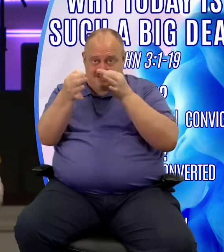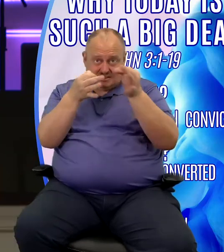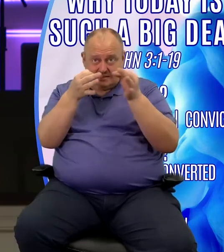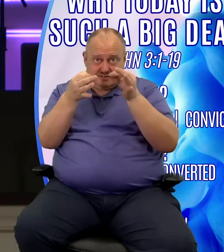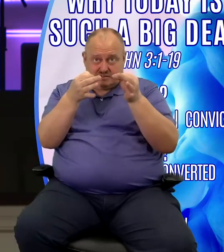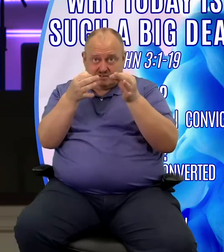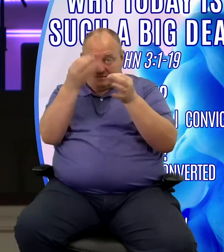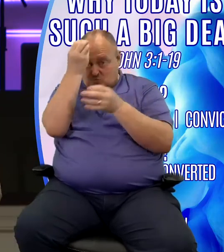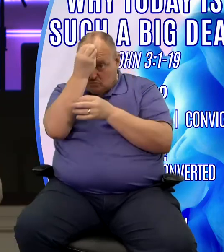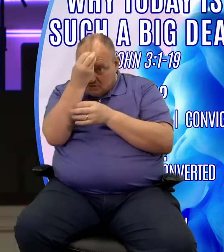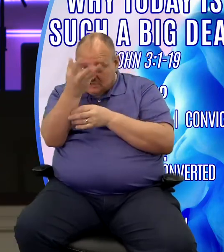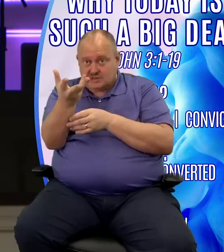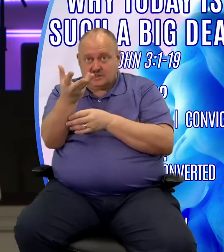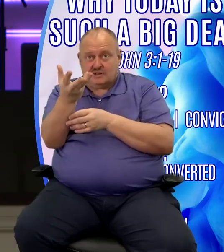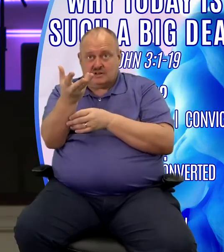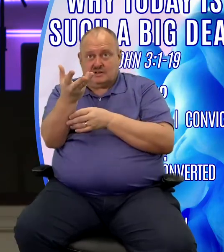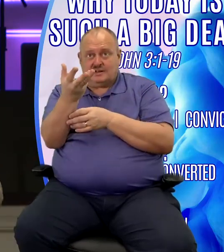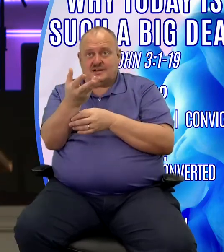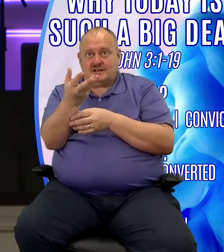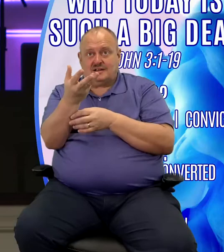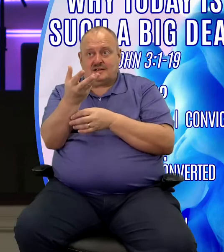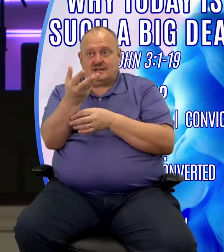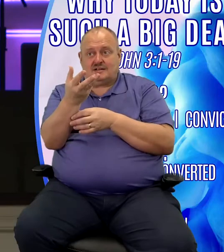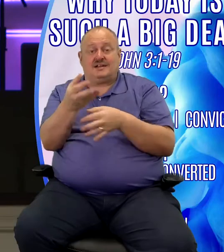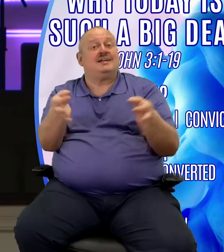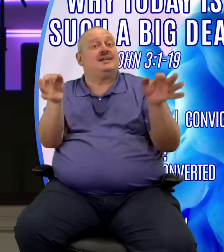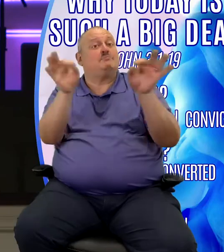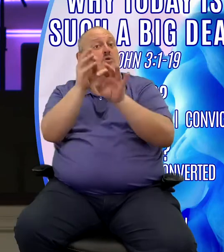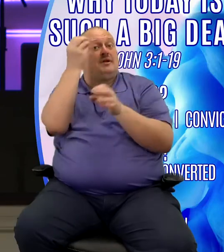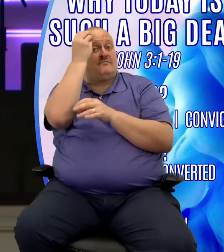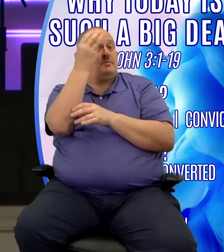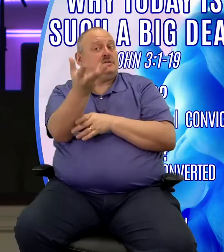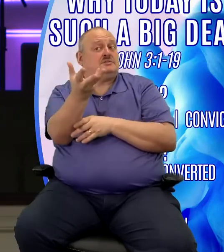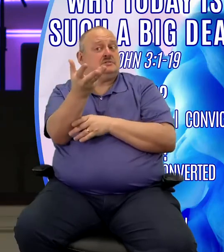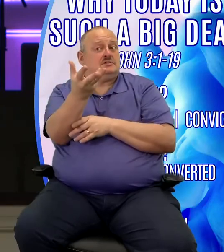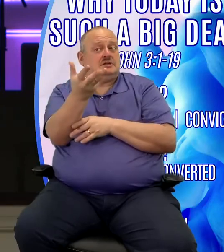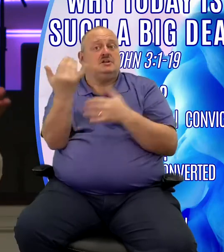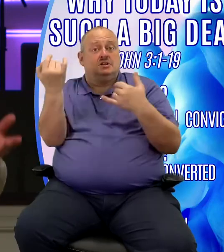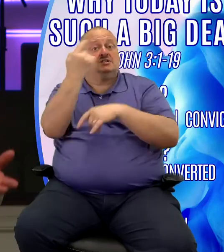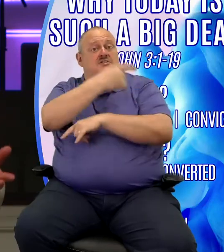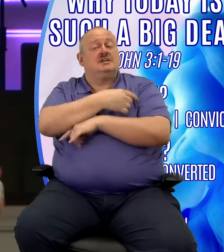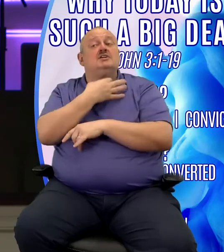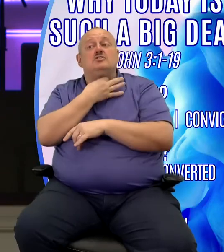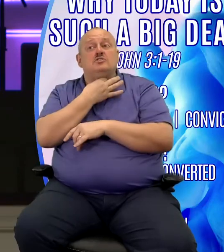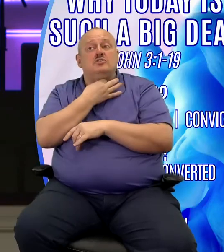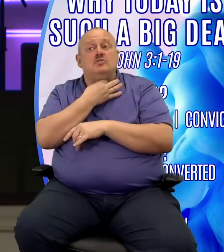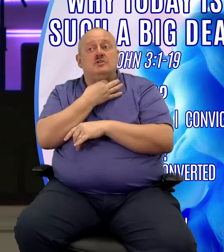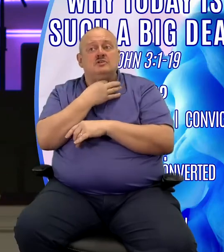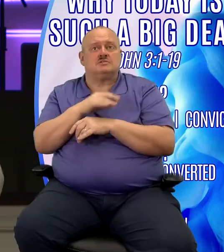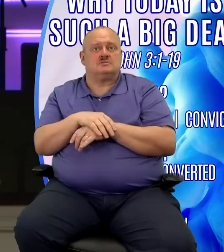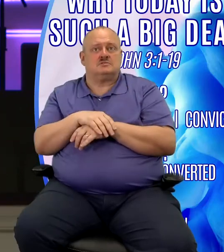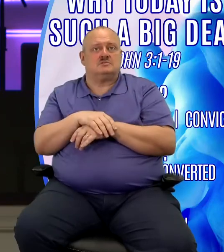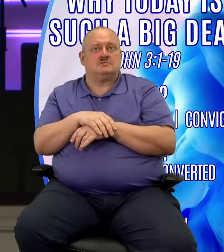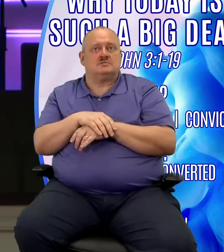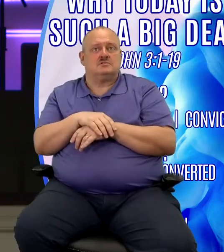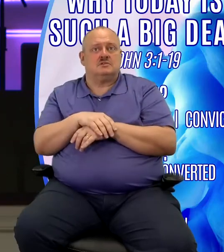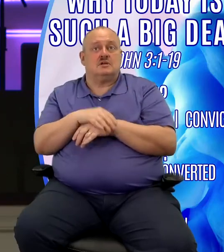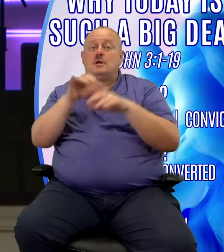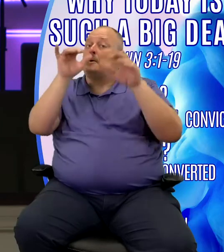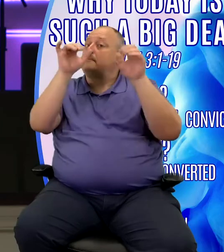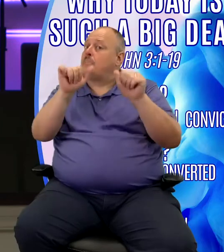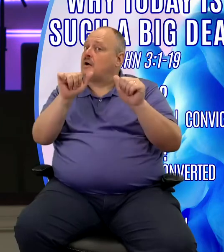to share with him some very significant information. And so today, if you're curious, you're watching, you must be, there's the